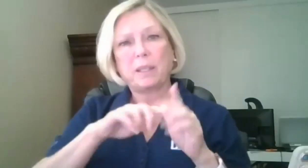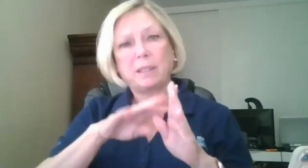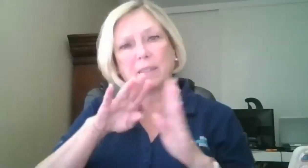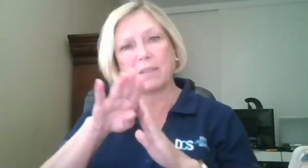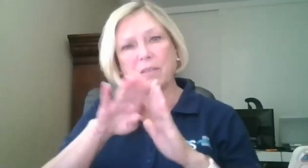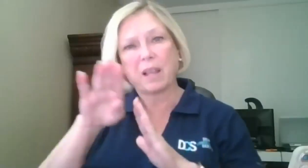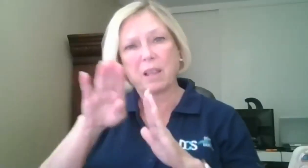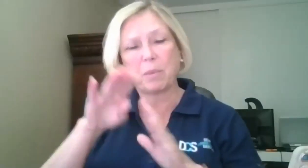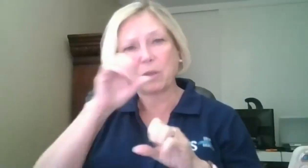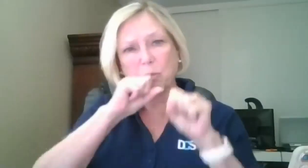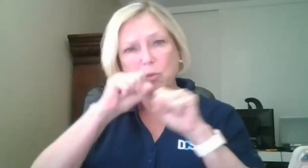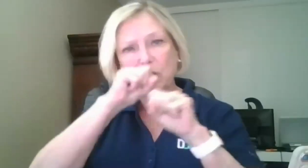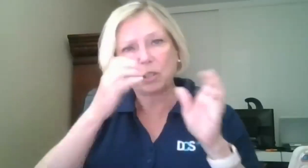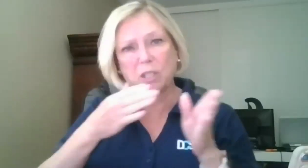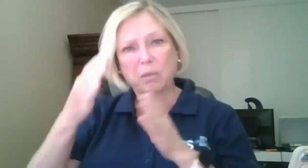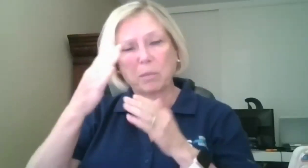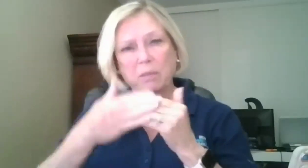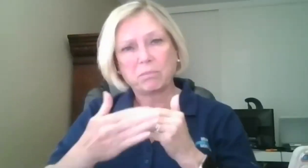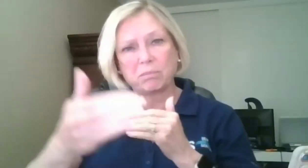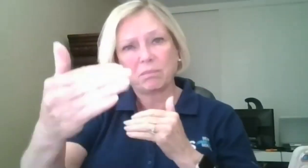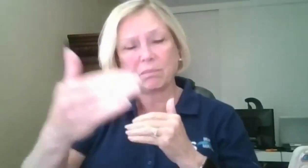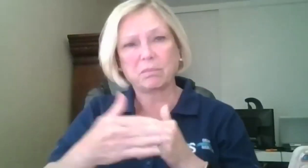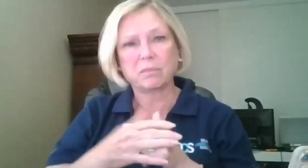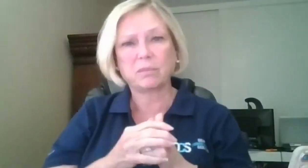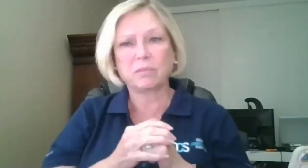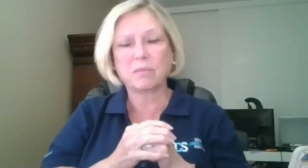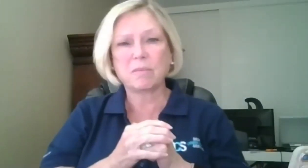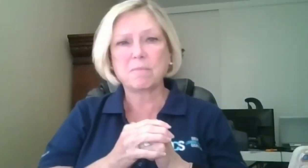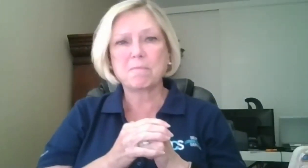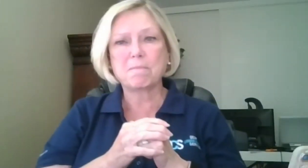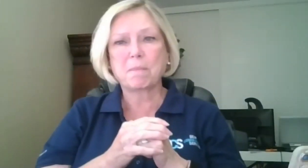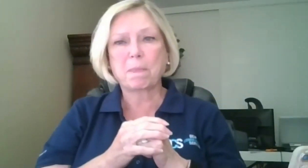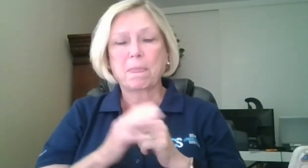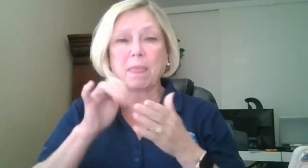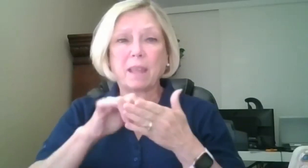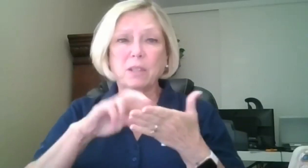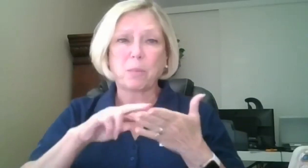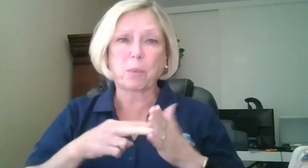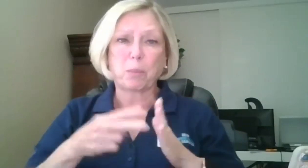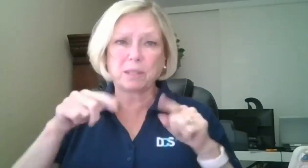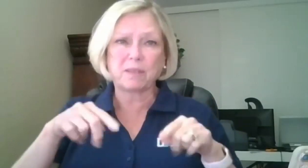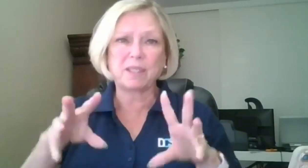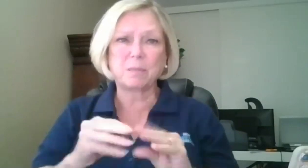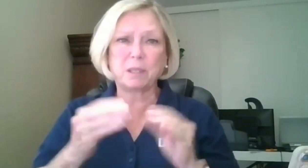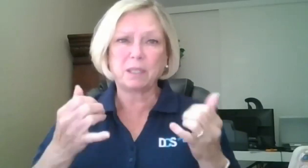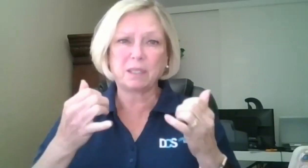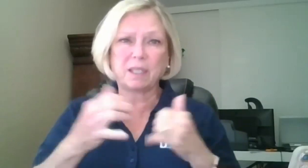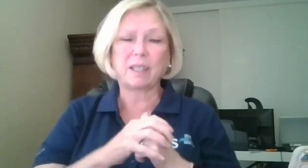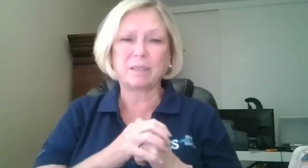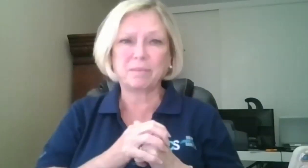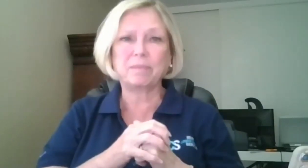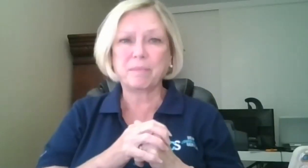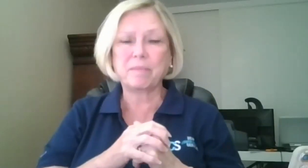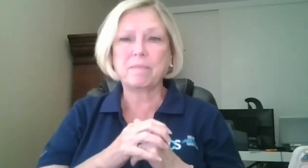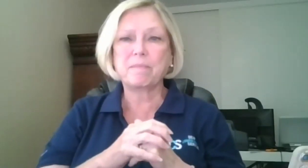community while we're developing strategic plan hereafter. The purpose of this meeting is today